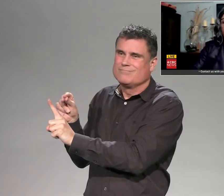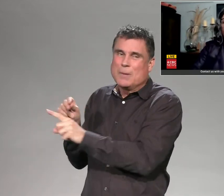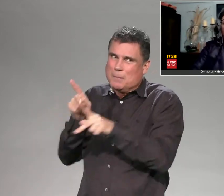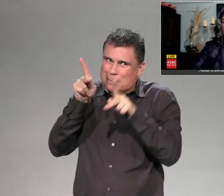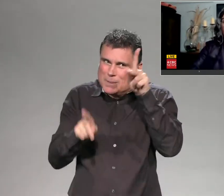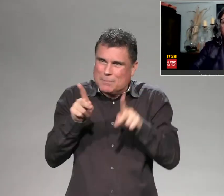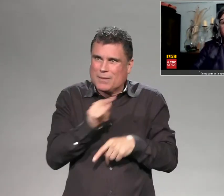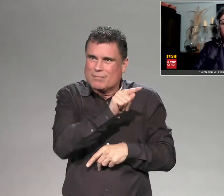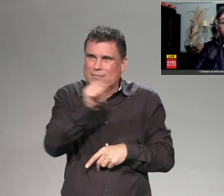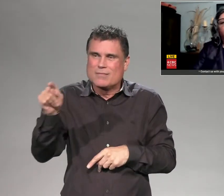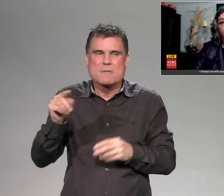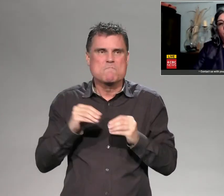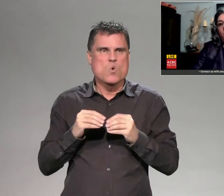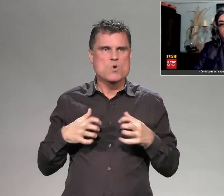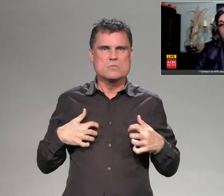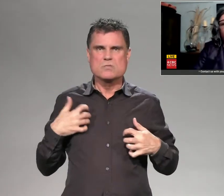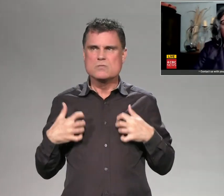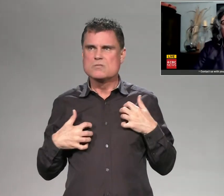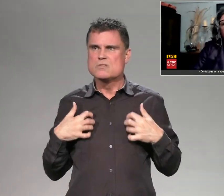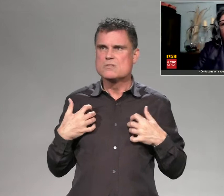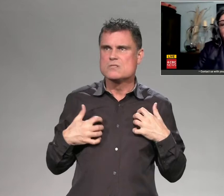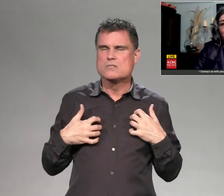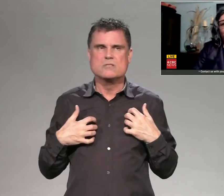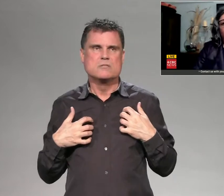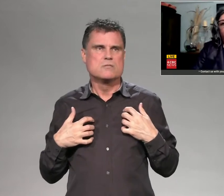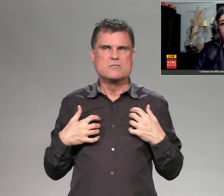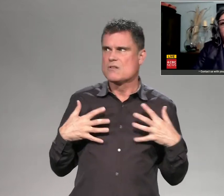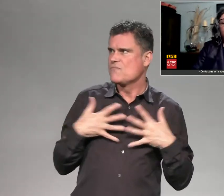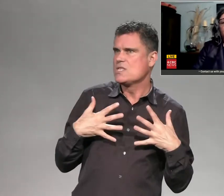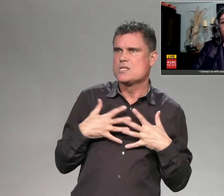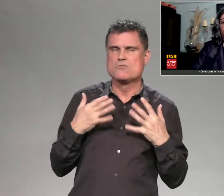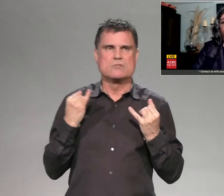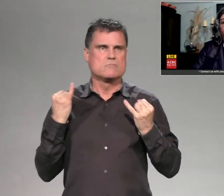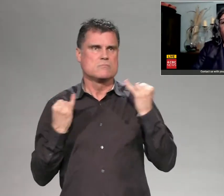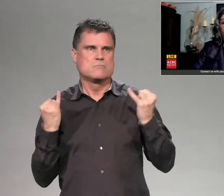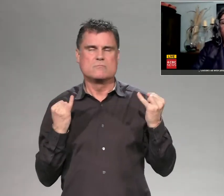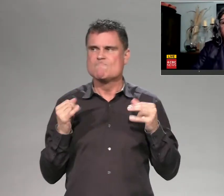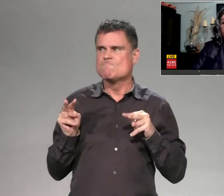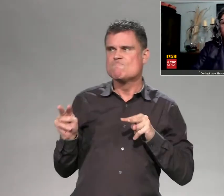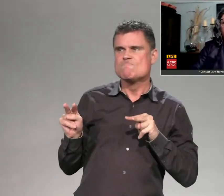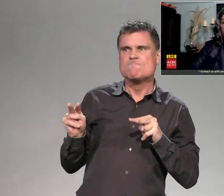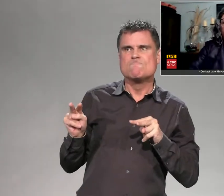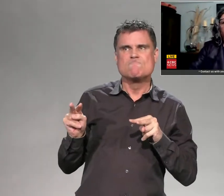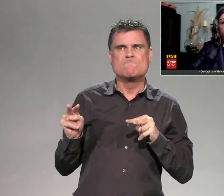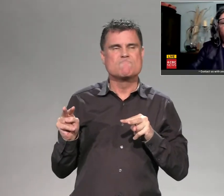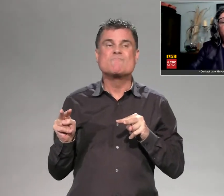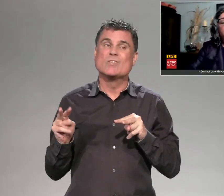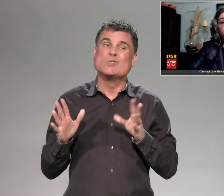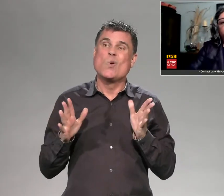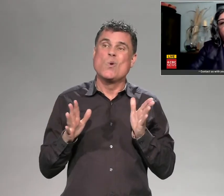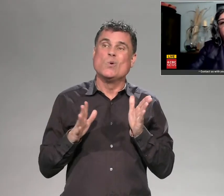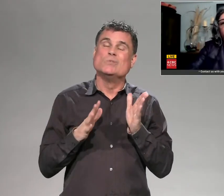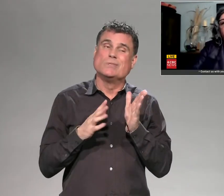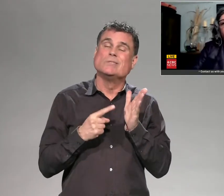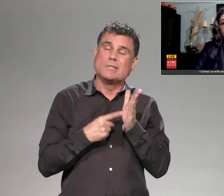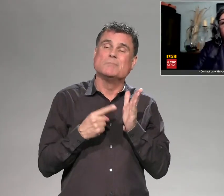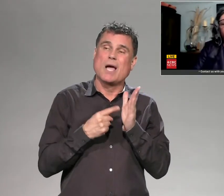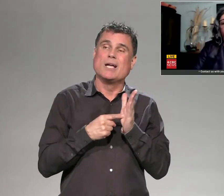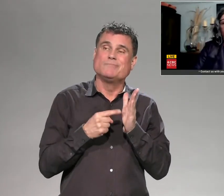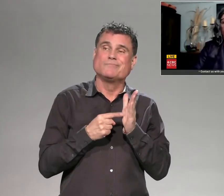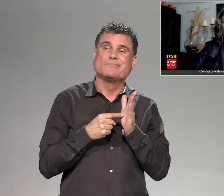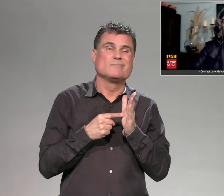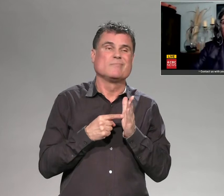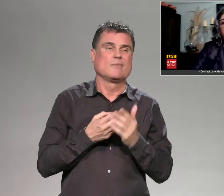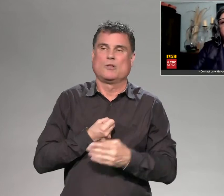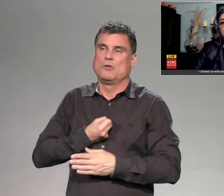relationships are coming to the fore in a way that they may not otherwise. And so we need to address those issues